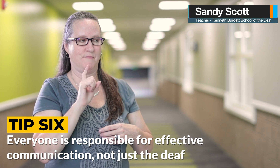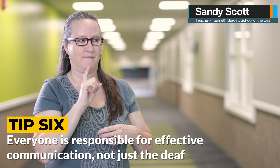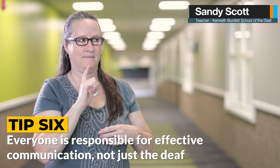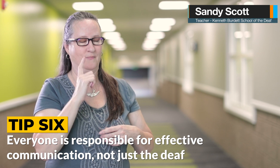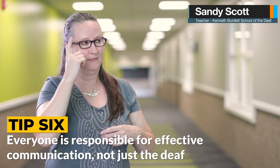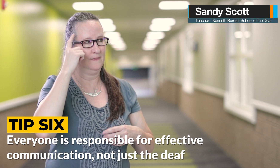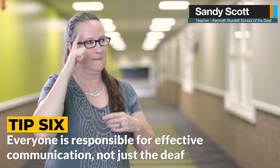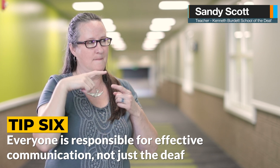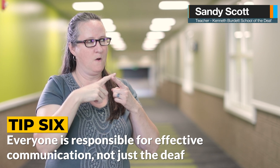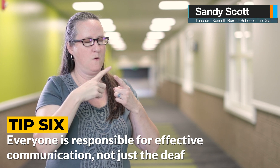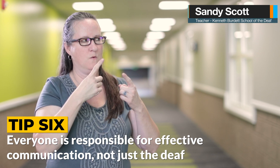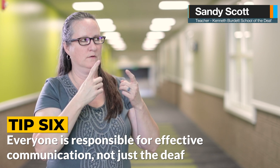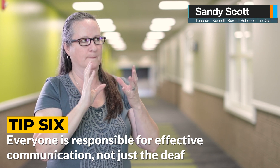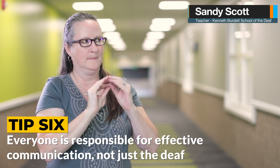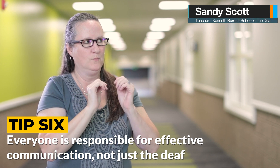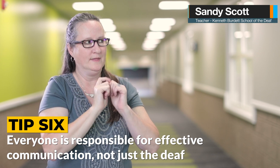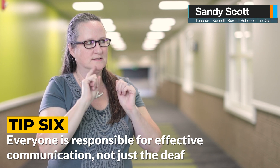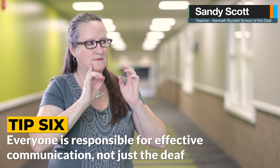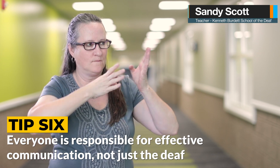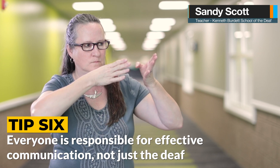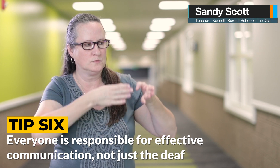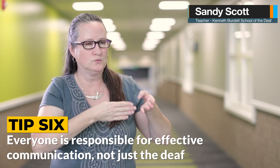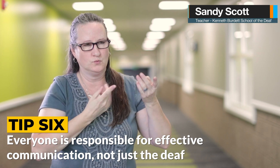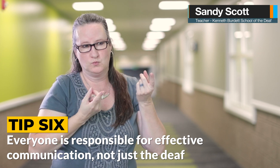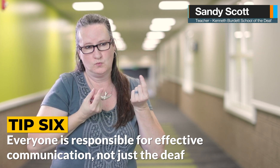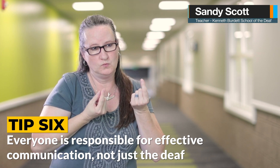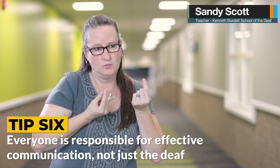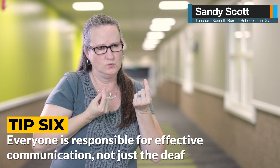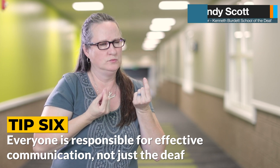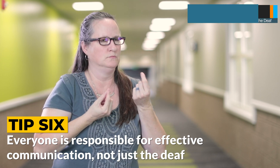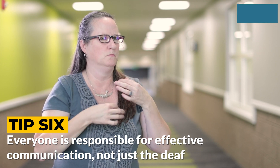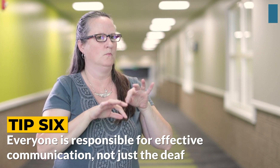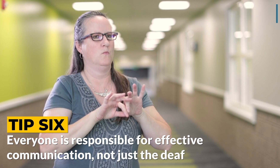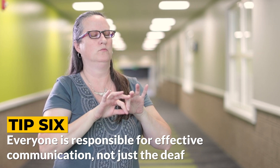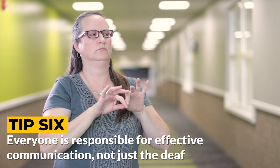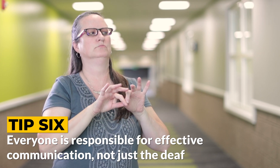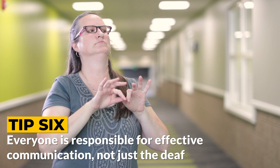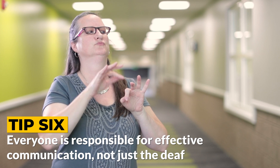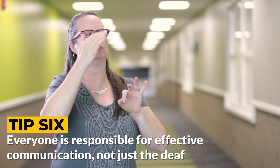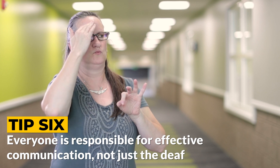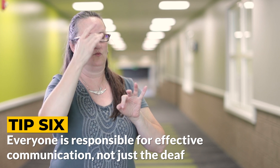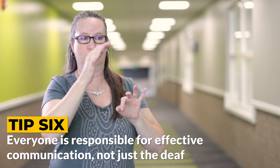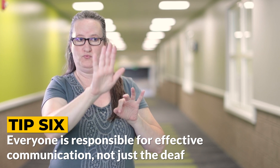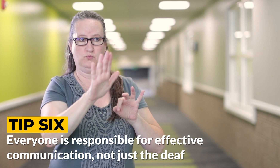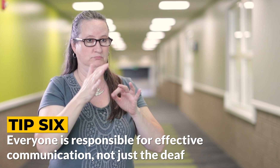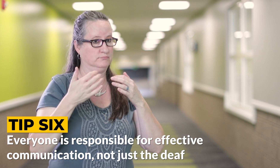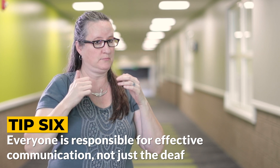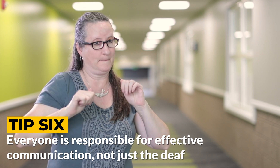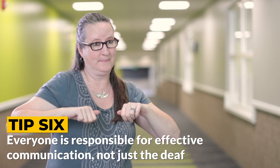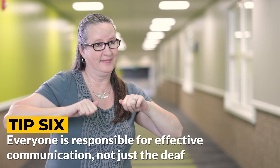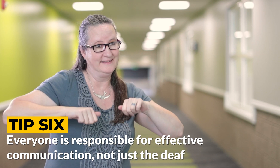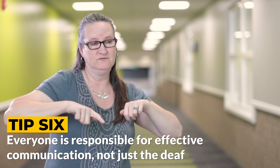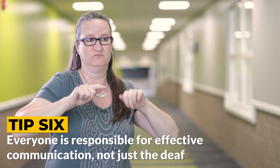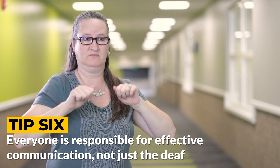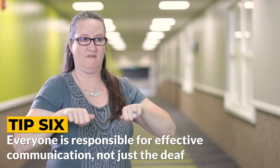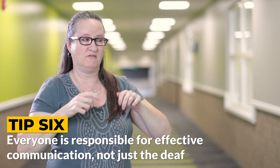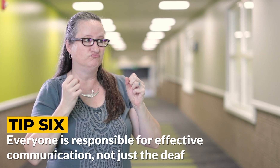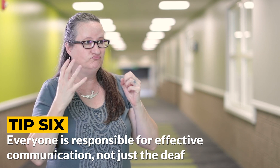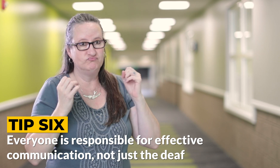When you are thinking of meeting with a deaf person, it's important that you first know your abilities. If you can